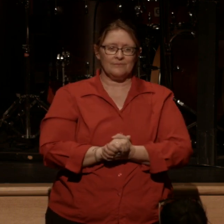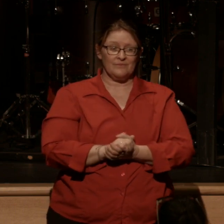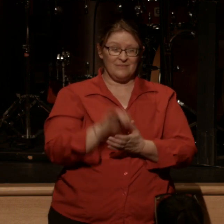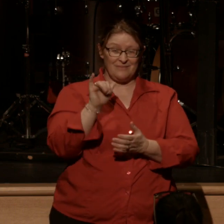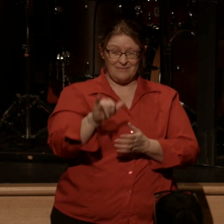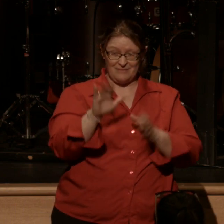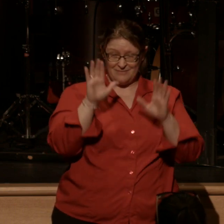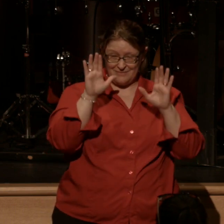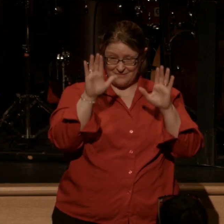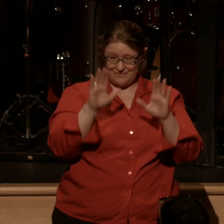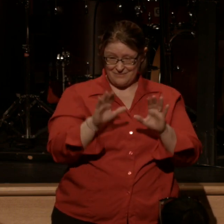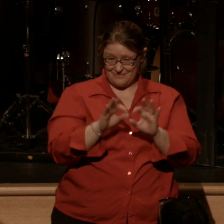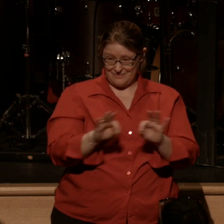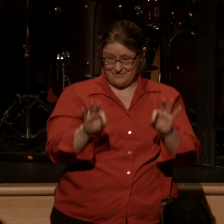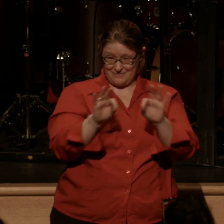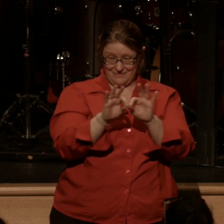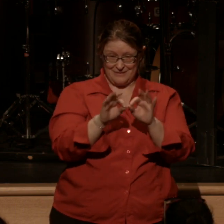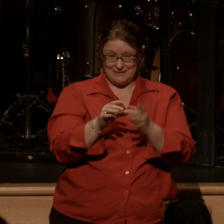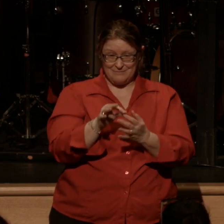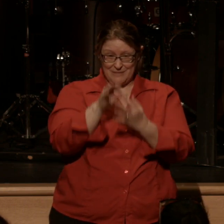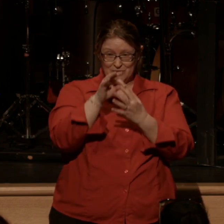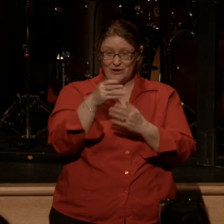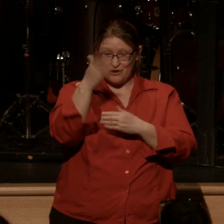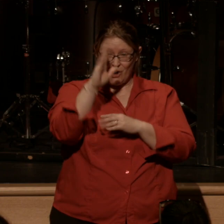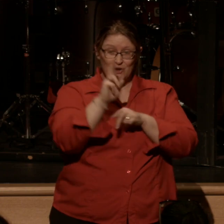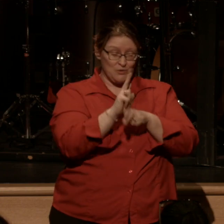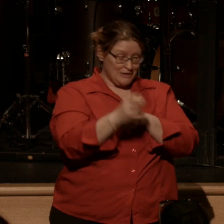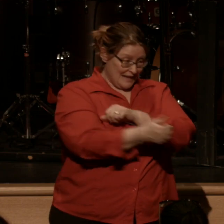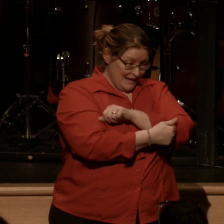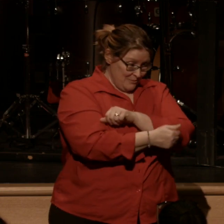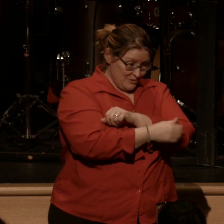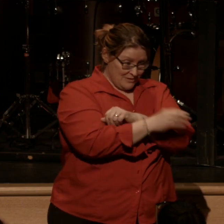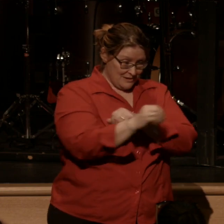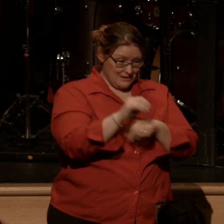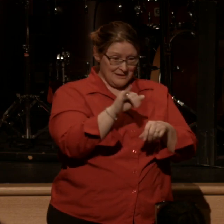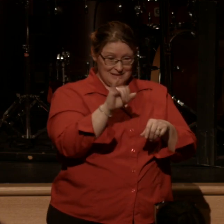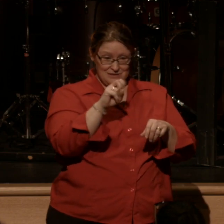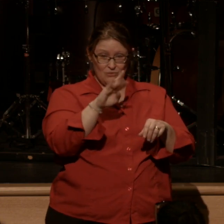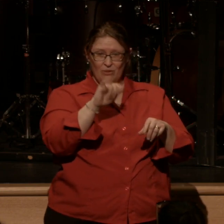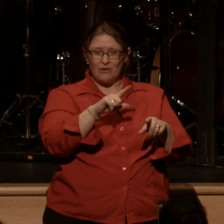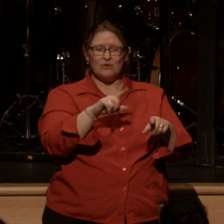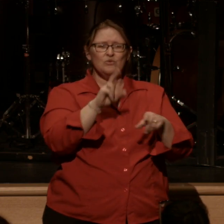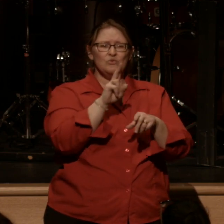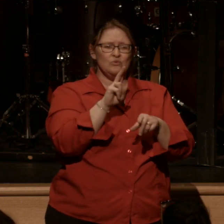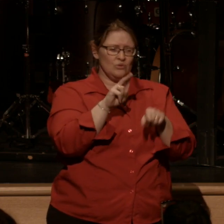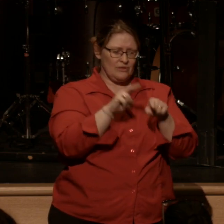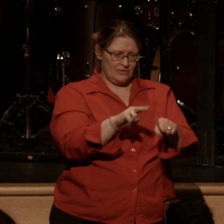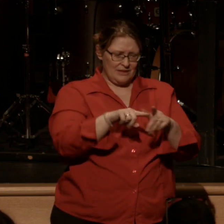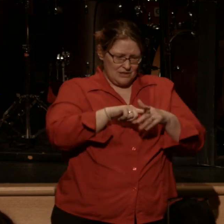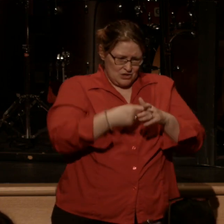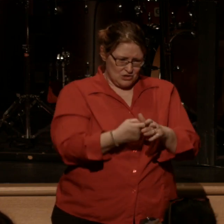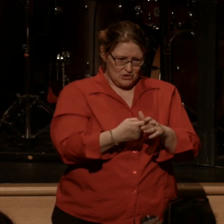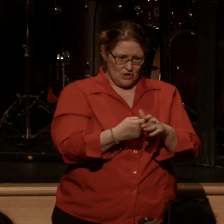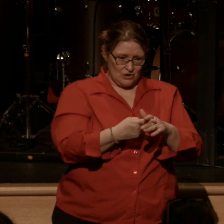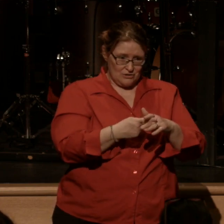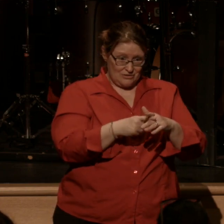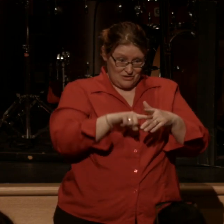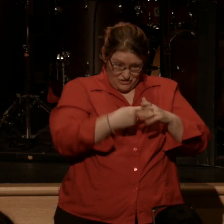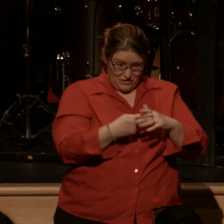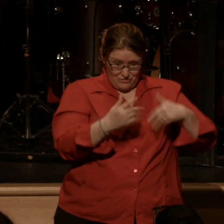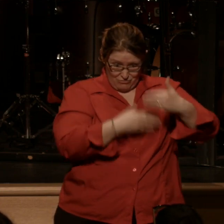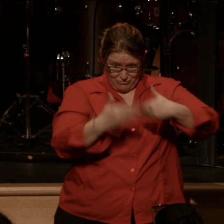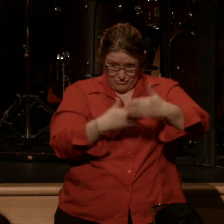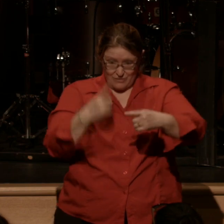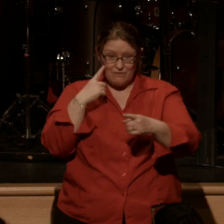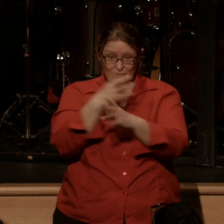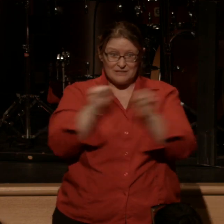That's incredibly special that God used Abraham and Israel to be the torchbearer for salvation,